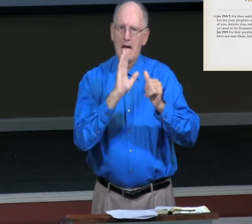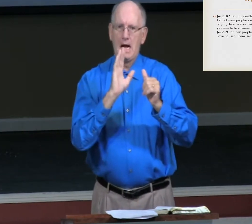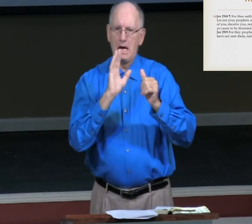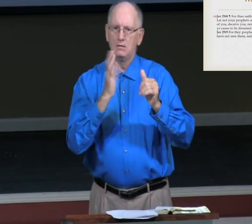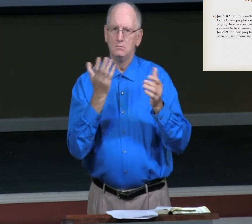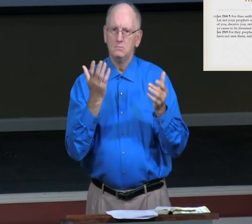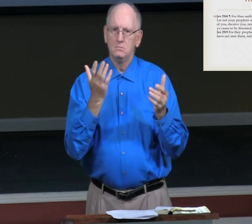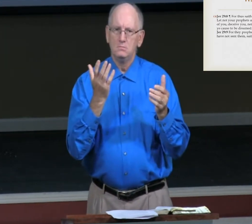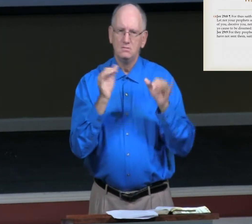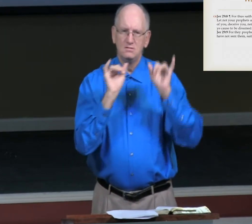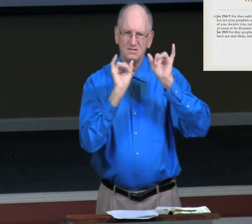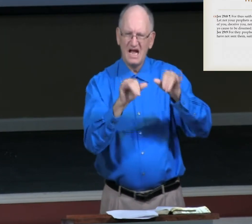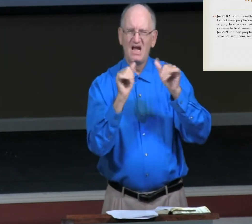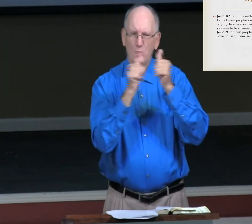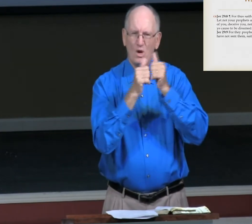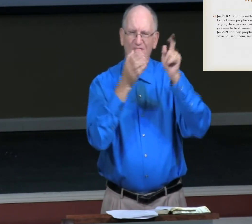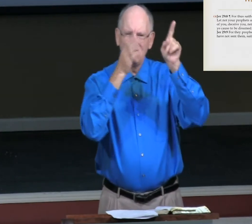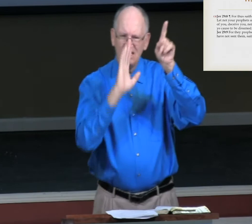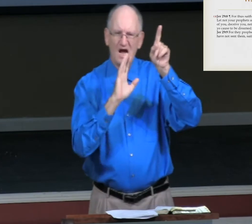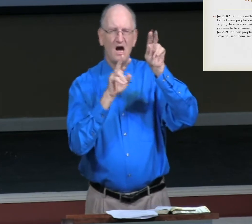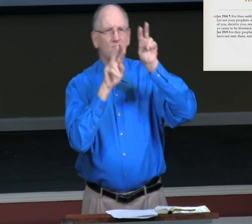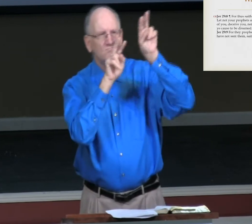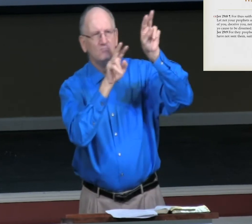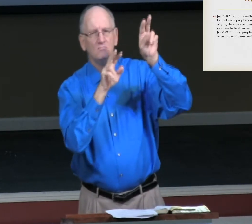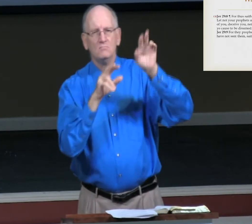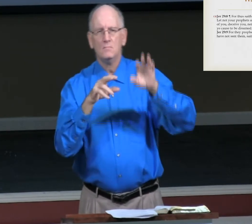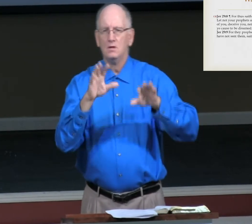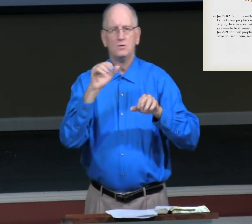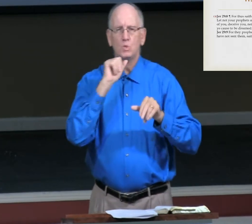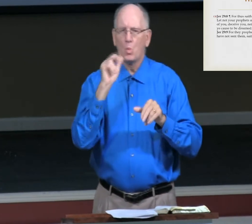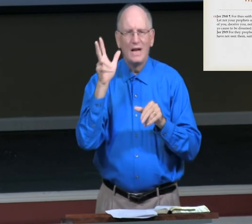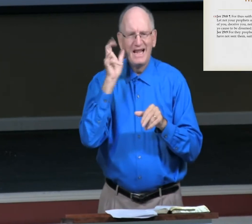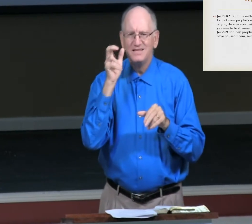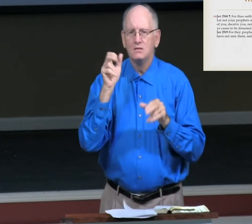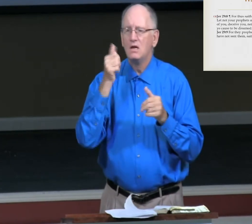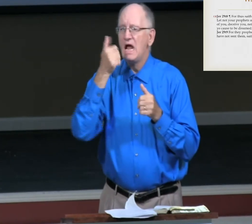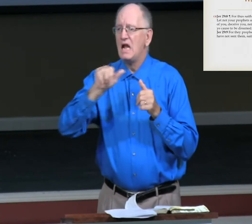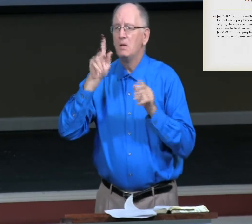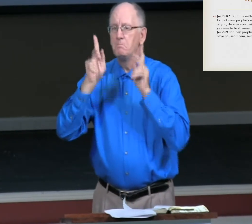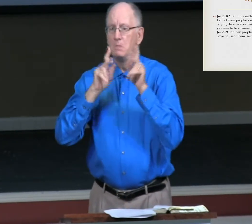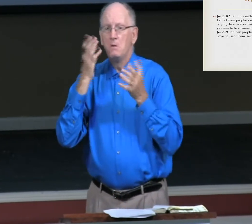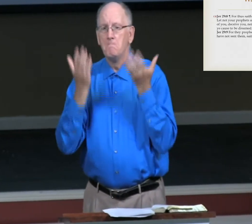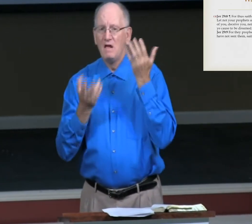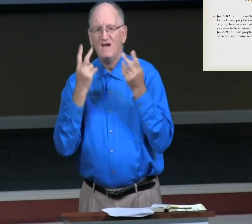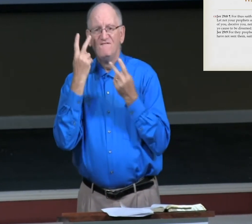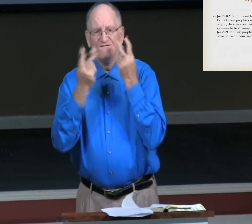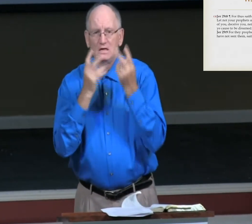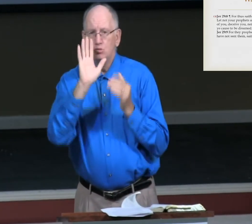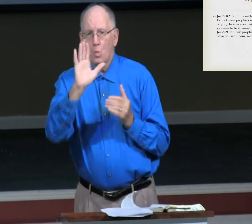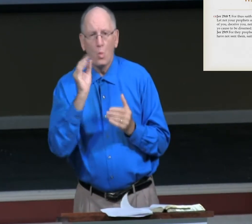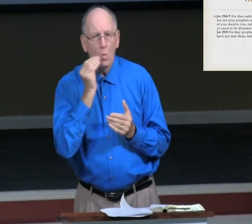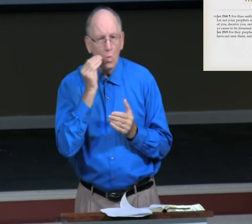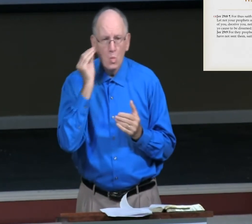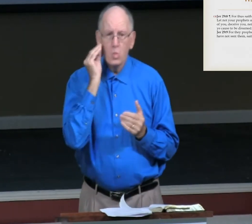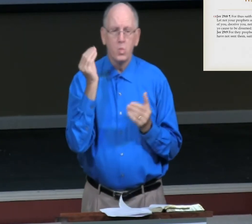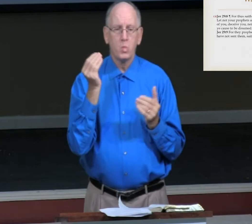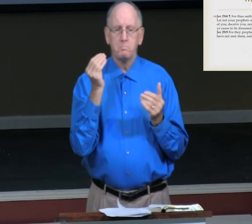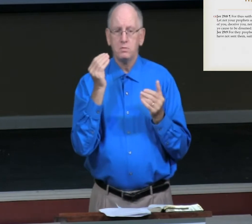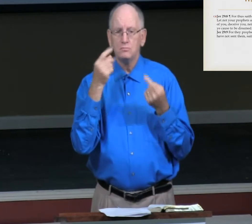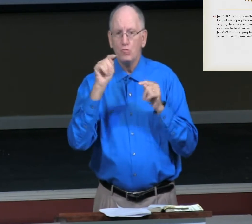same. Keep this relationship with God. Stay with Him. Look up to Him. Don't listen to people that may visit